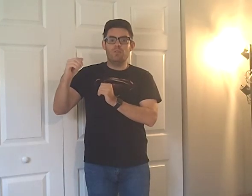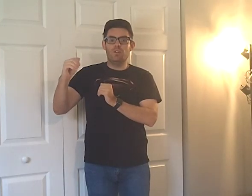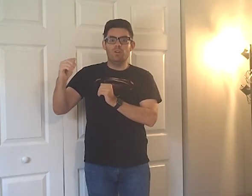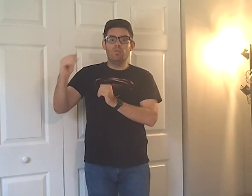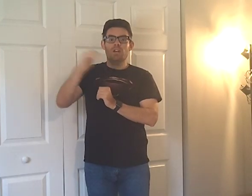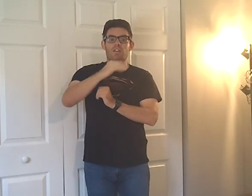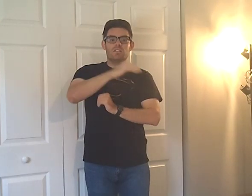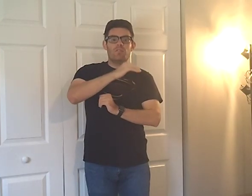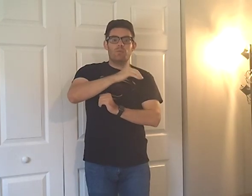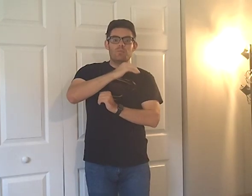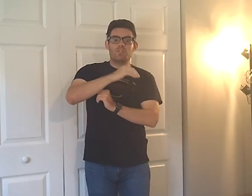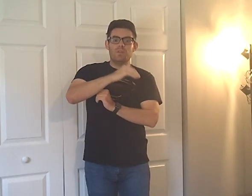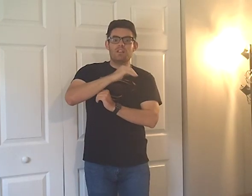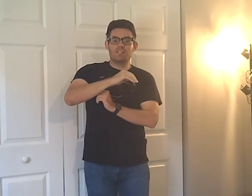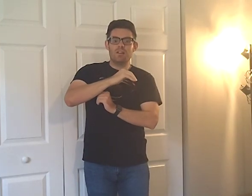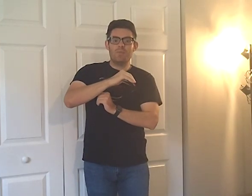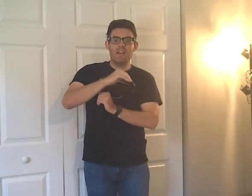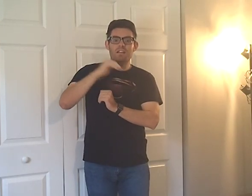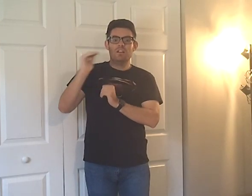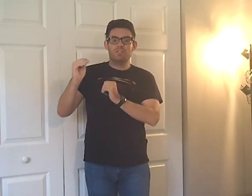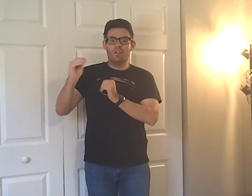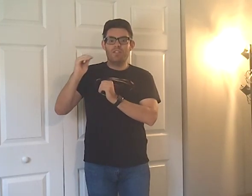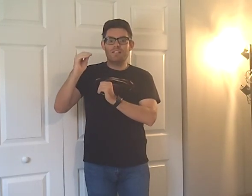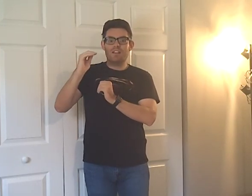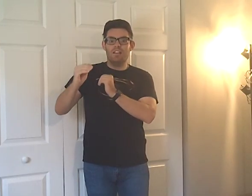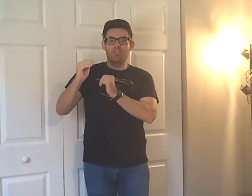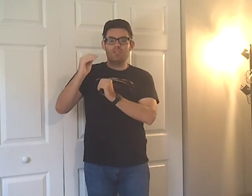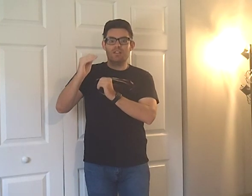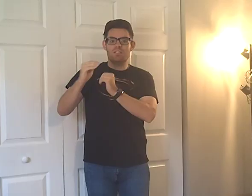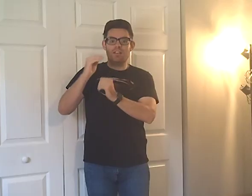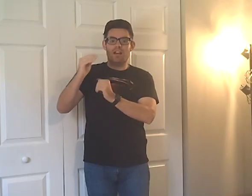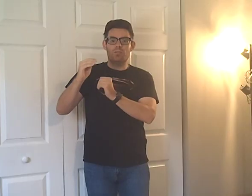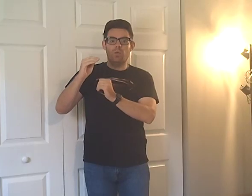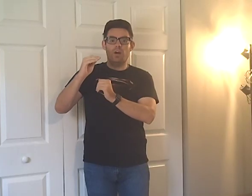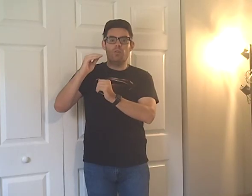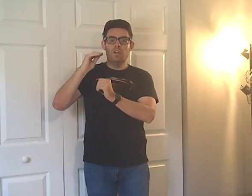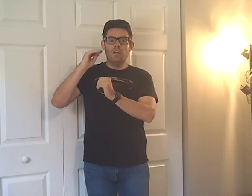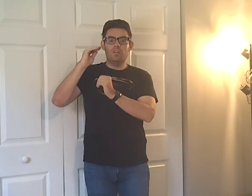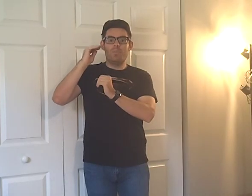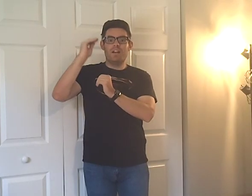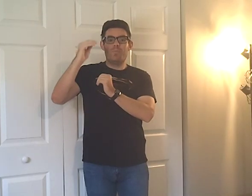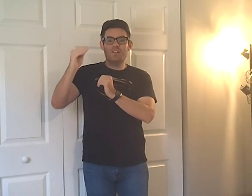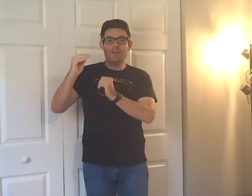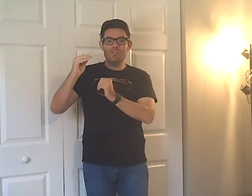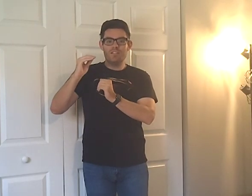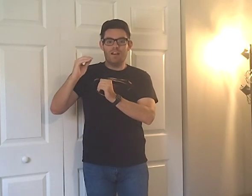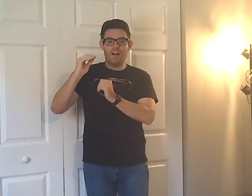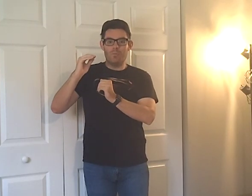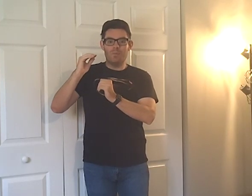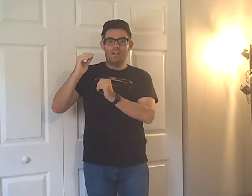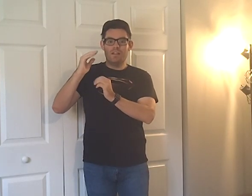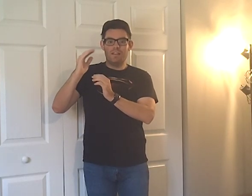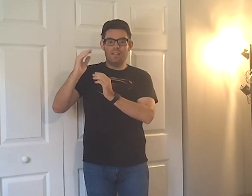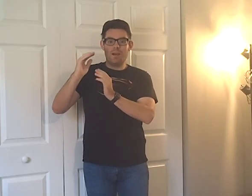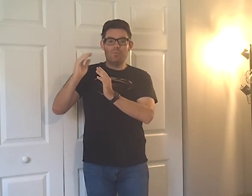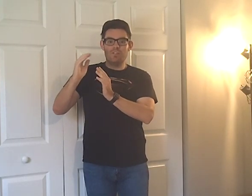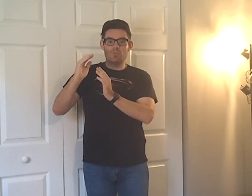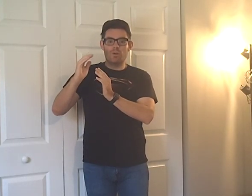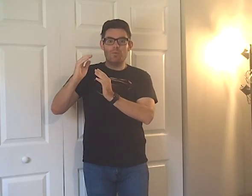movie too, aside from him just being a stuntman. So that's kind of interesting to see that as well, and to pick up on those. That was enjoyable